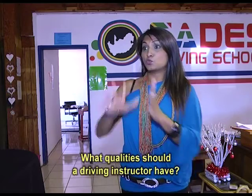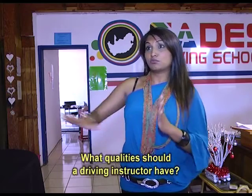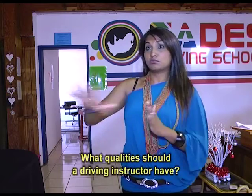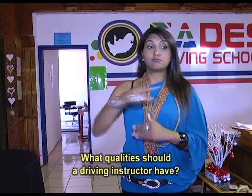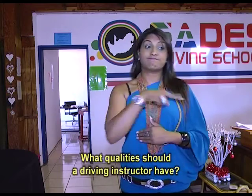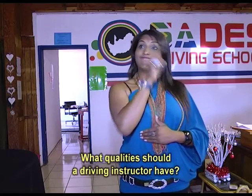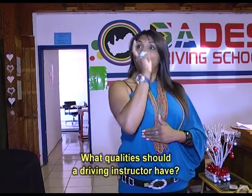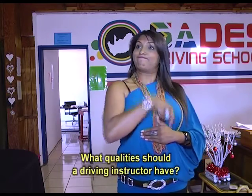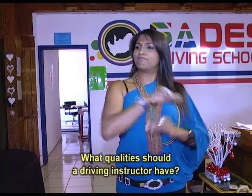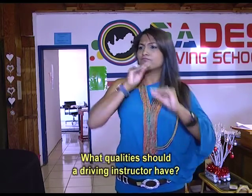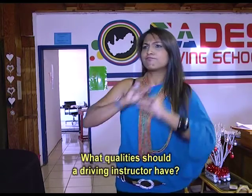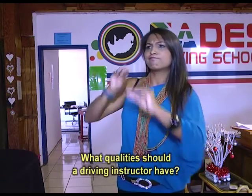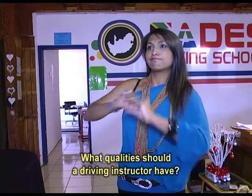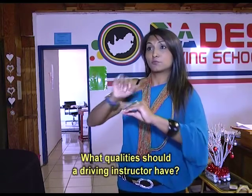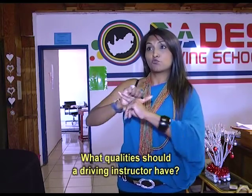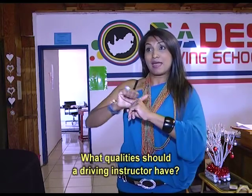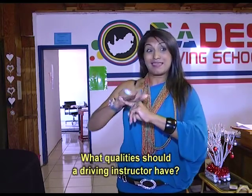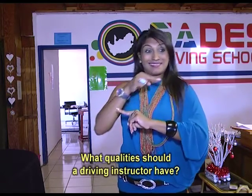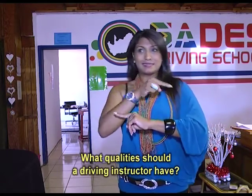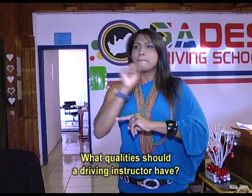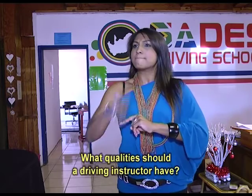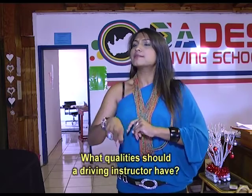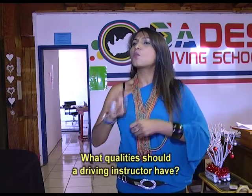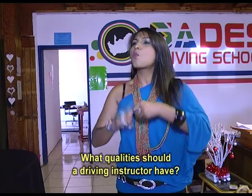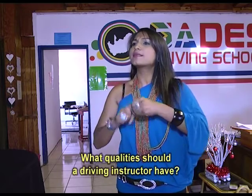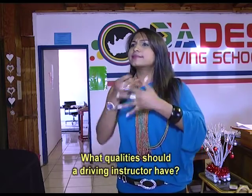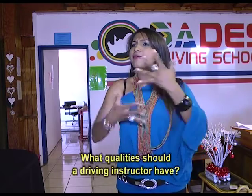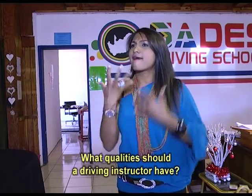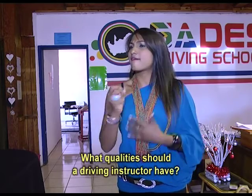What qualities should a driving instructor have?